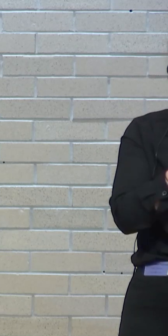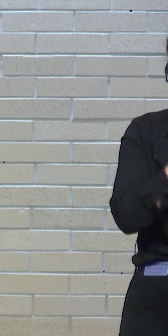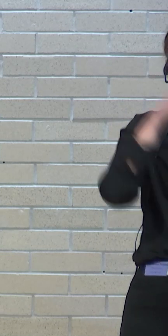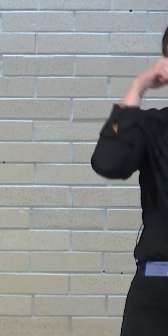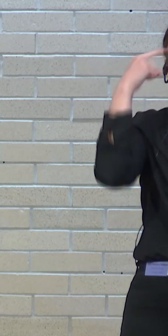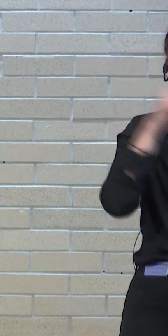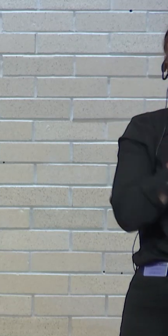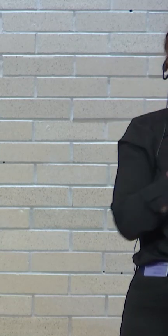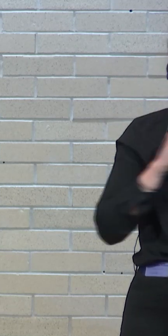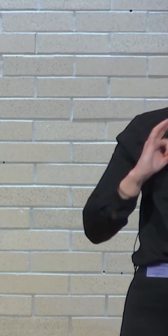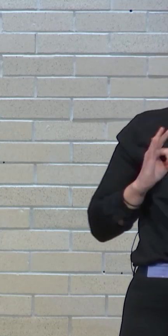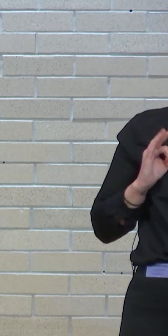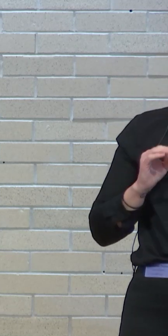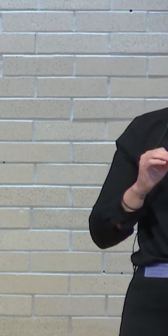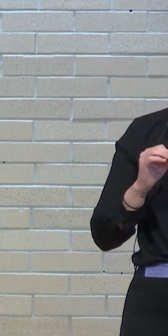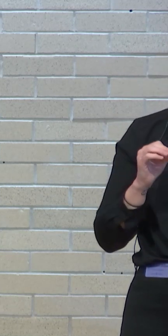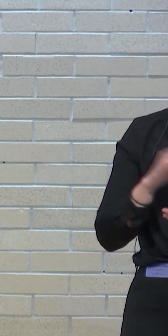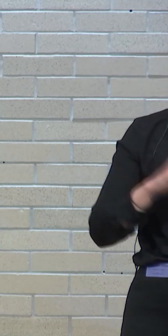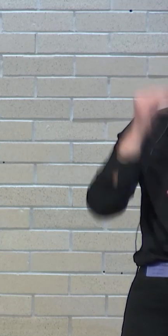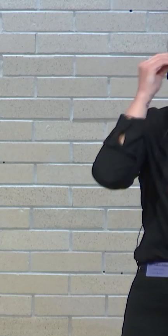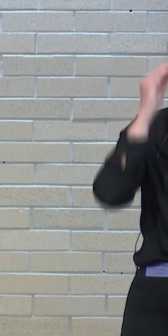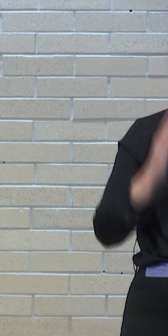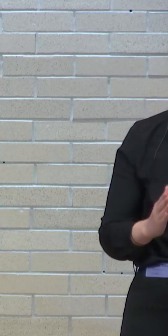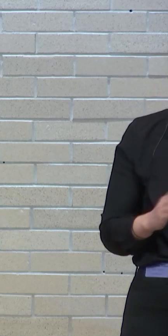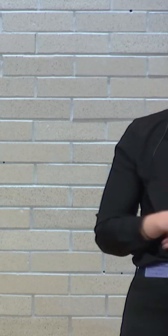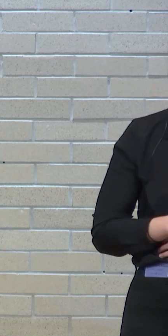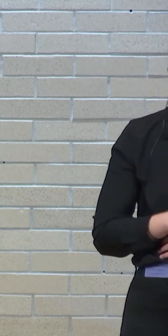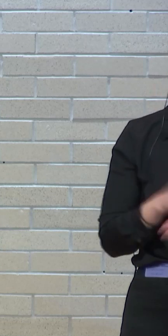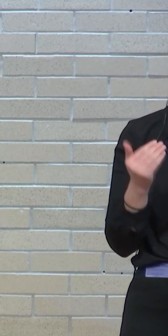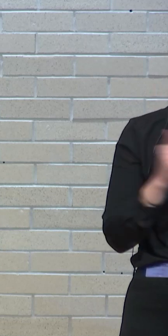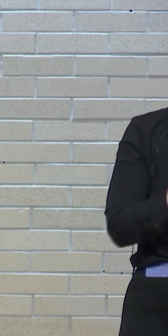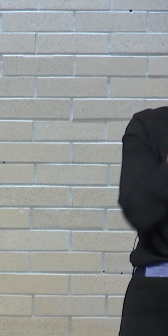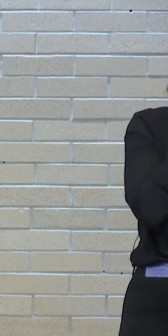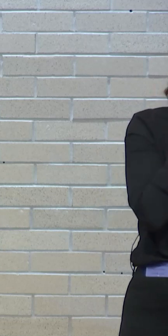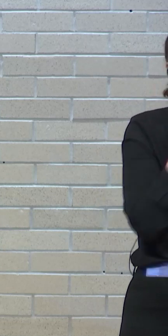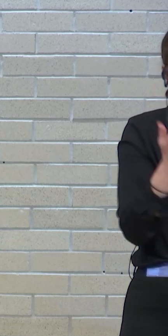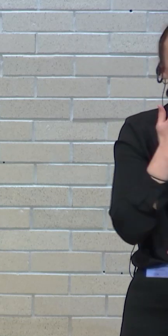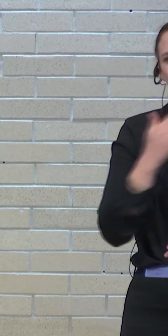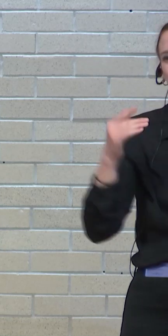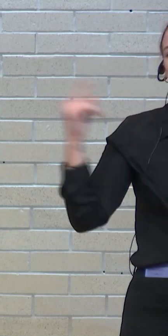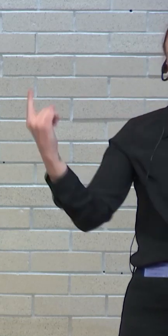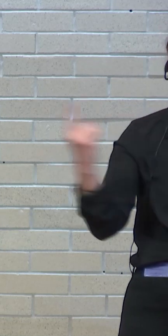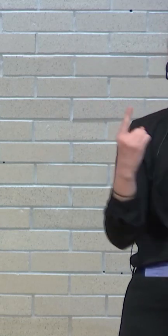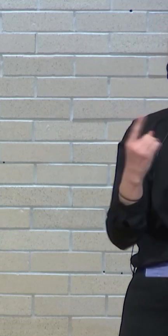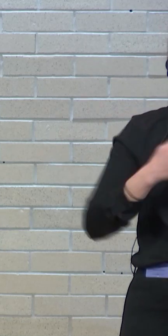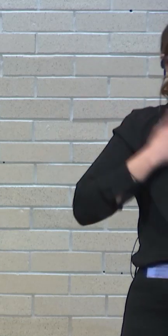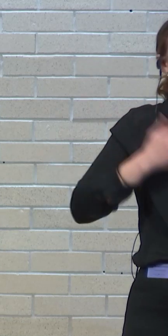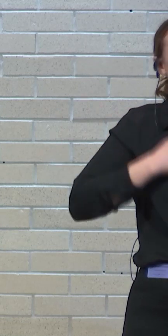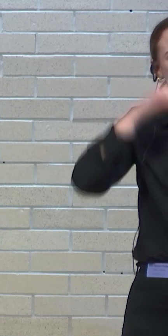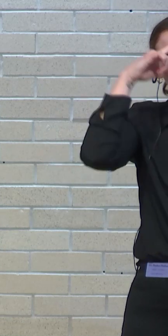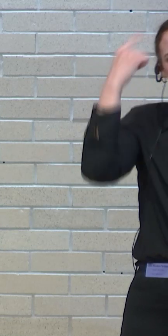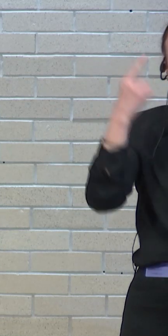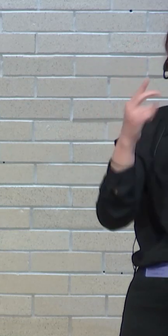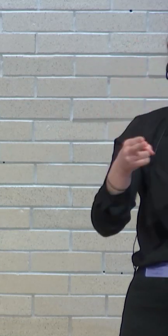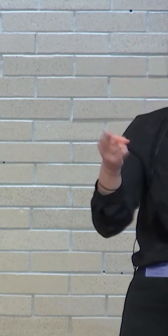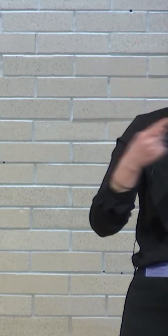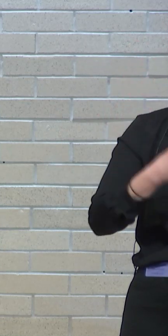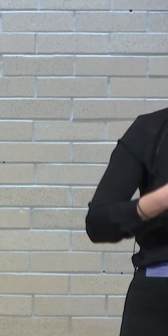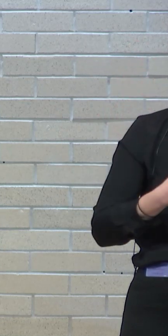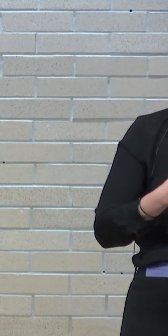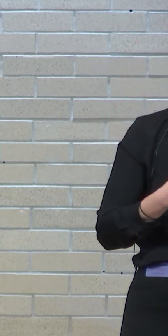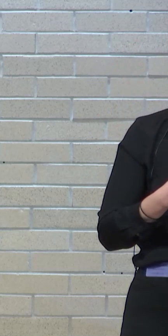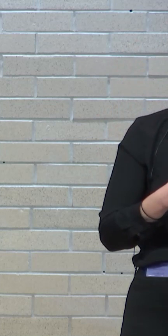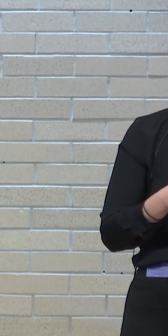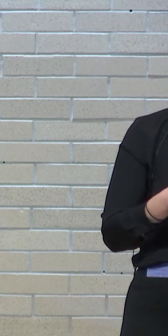on this campus and everywhere. So once again, a big thank you to all who have joined us today. Happy Black History Month. And also, let's take a minute